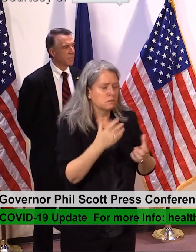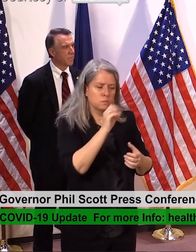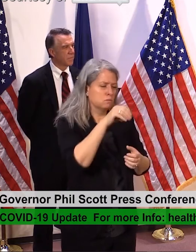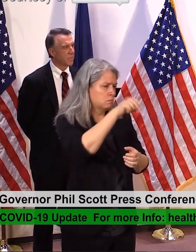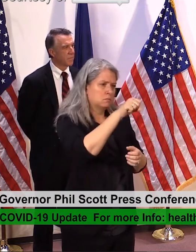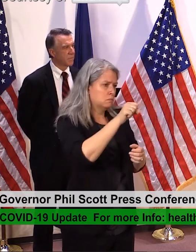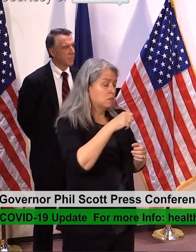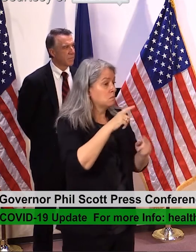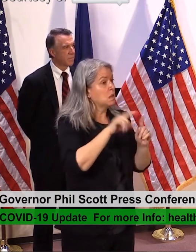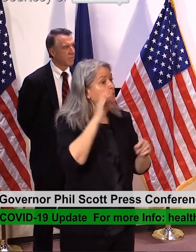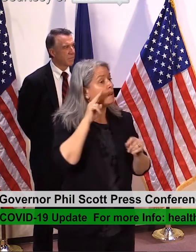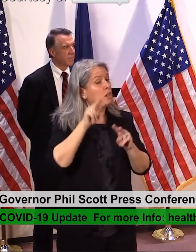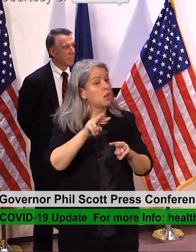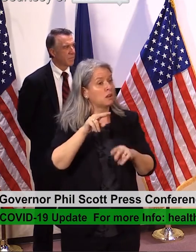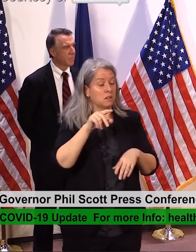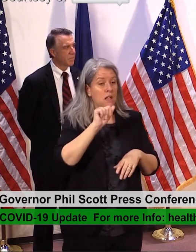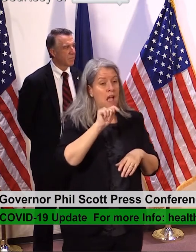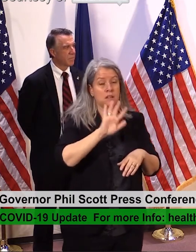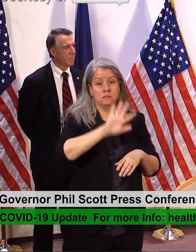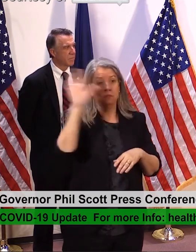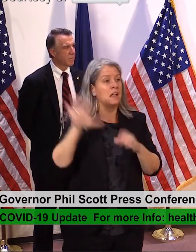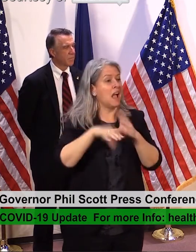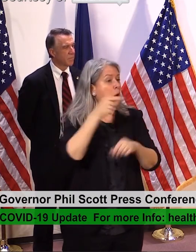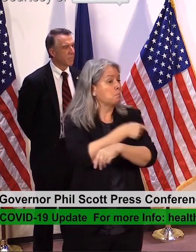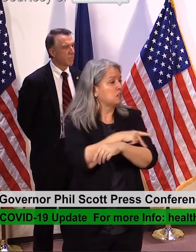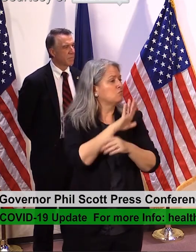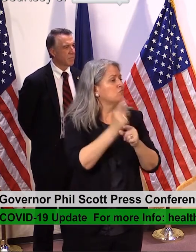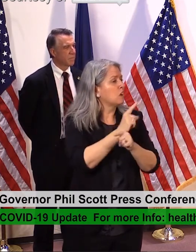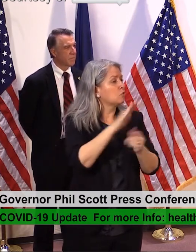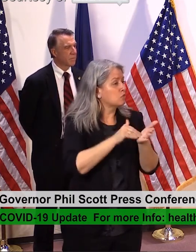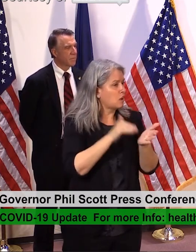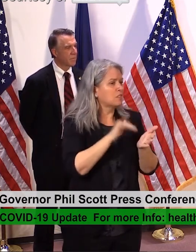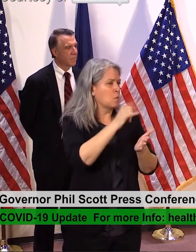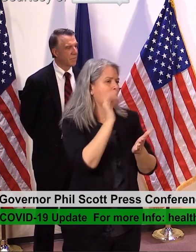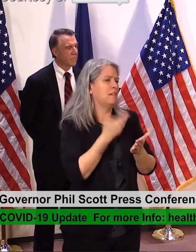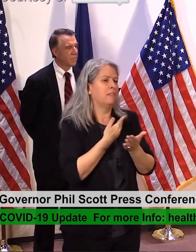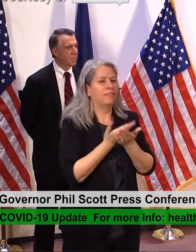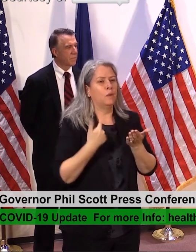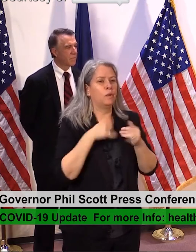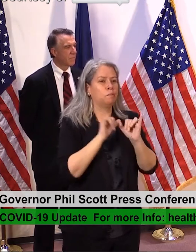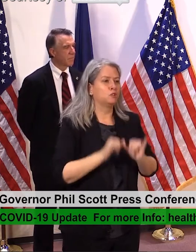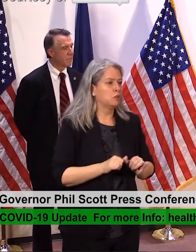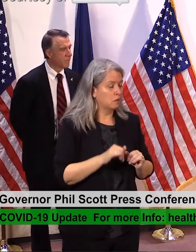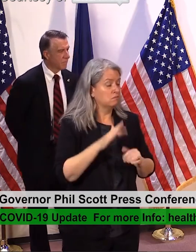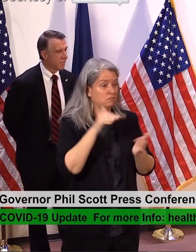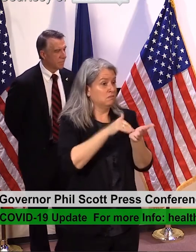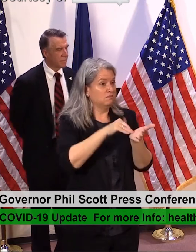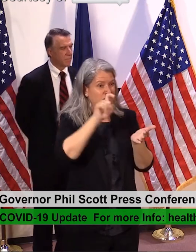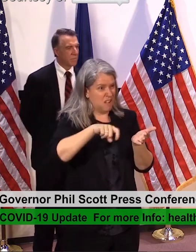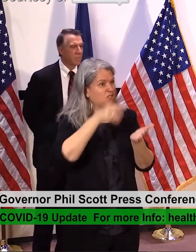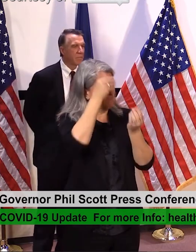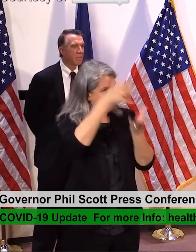who are lacking an advance directive is one of those metrics that we in the physician world have to report